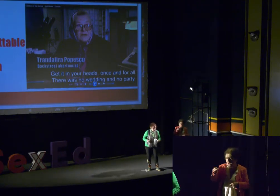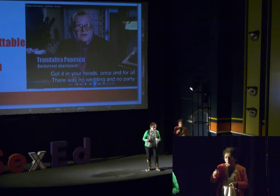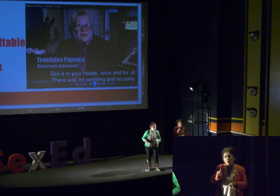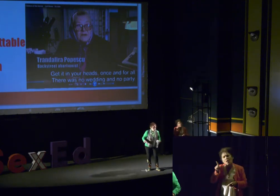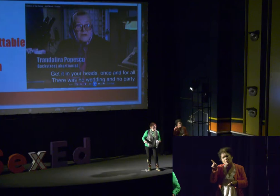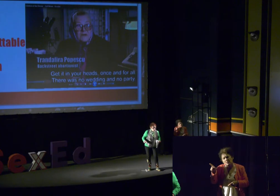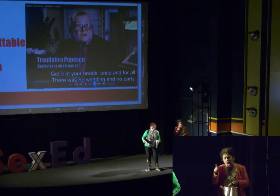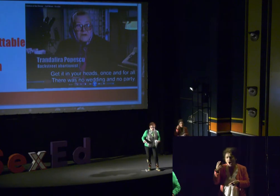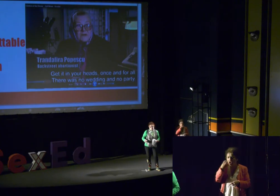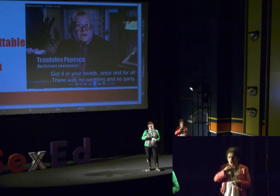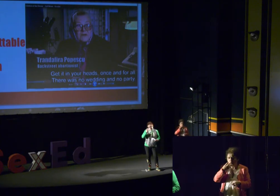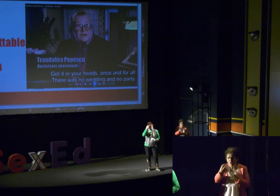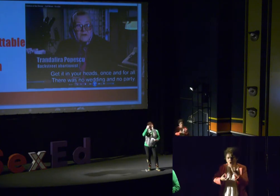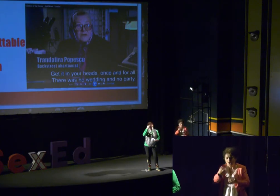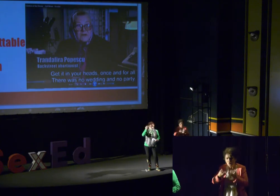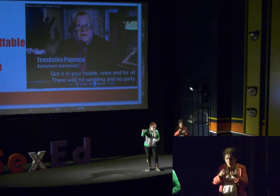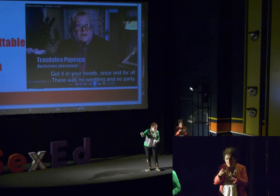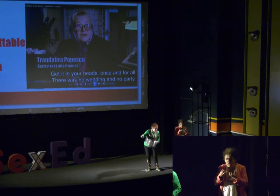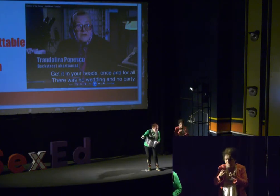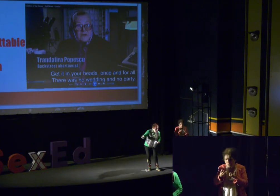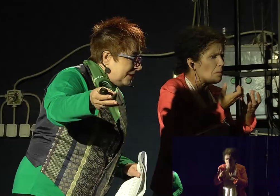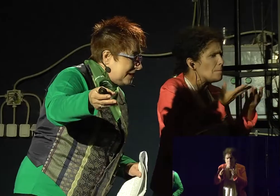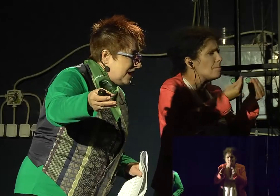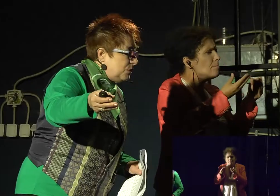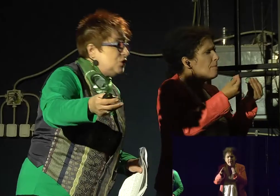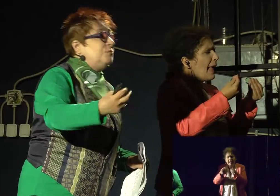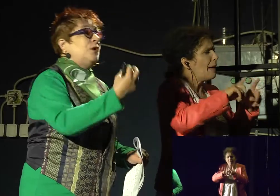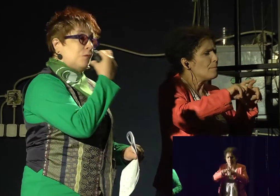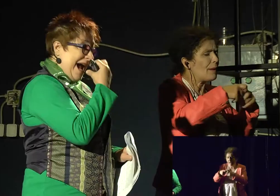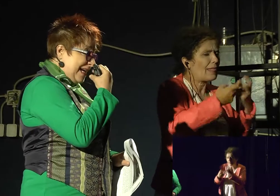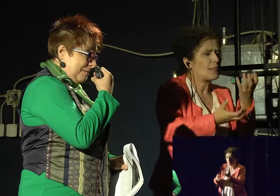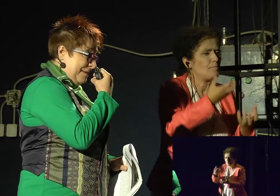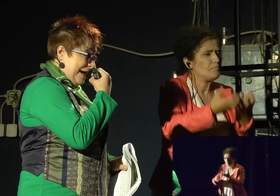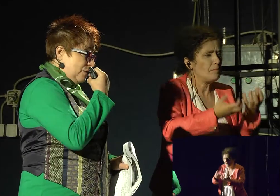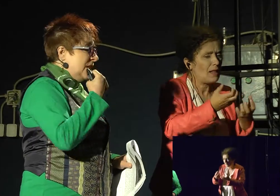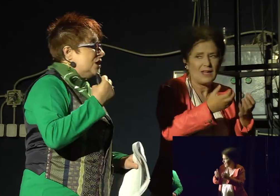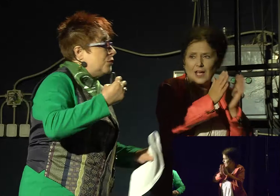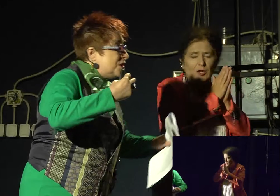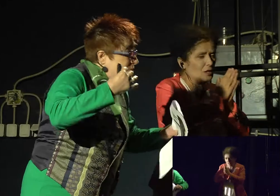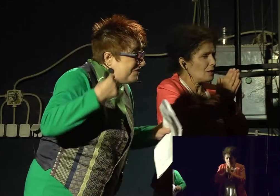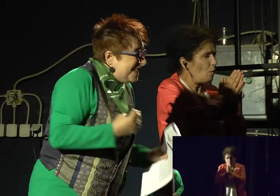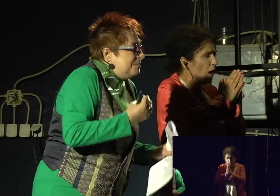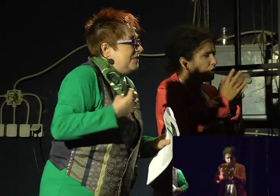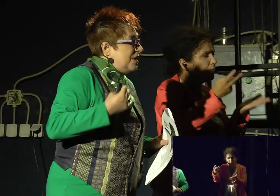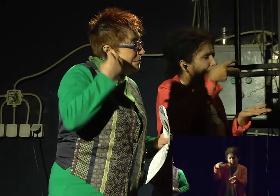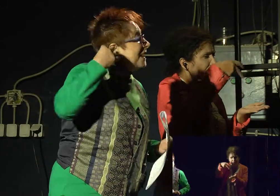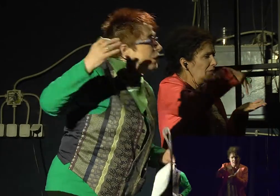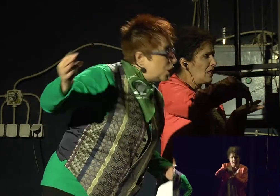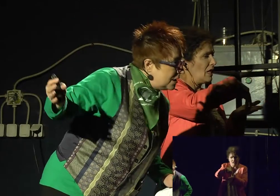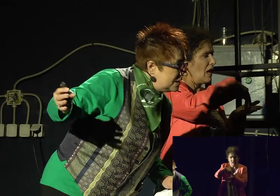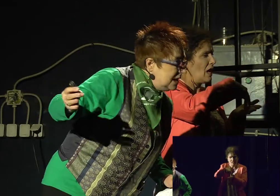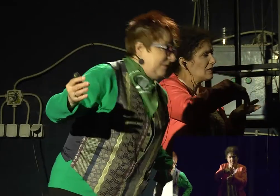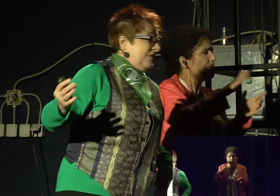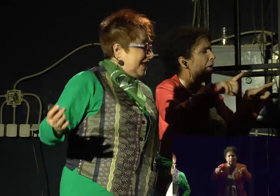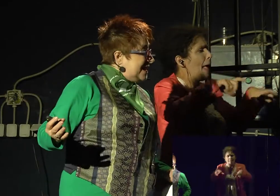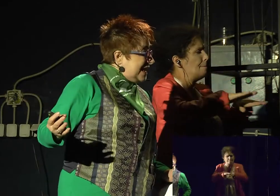metal objects on a nation stove, and she asked me to get up on the table. She put a rag in my mouth so as to prevent me from being